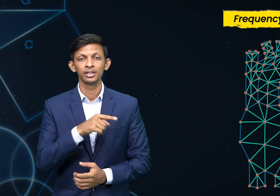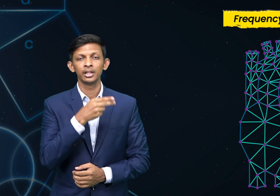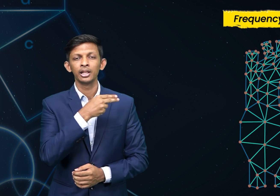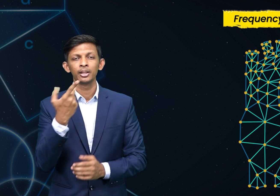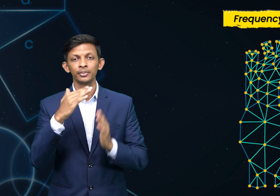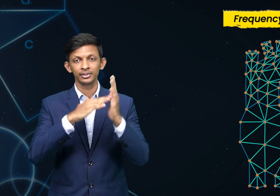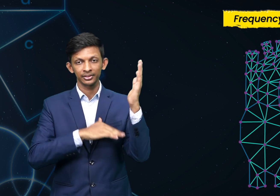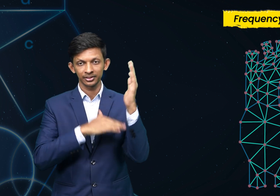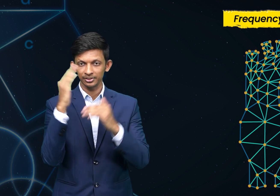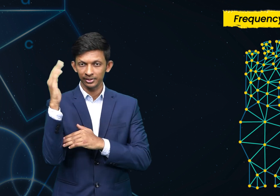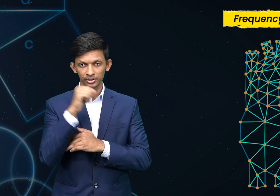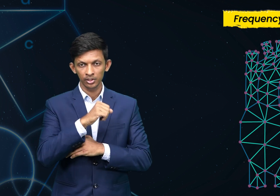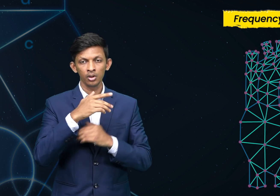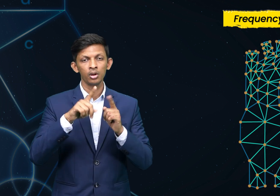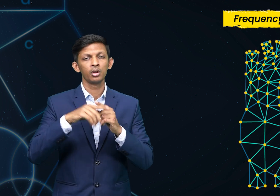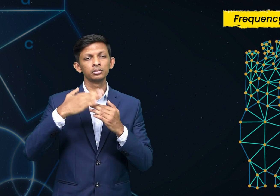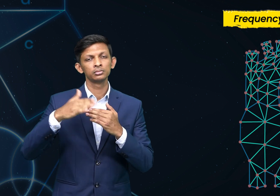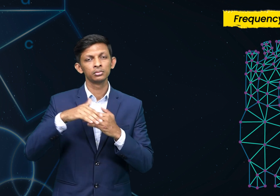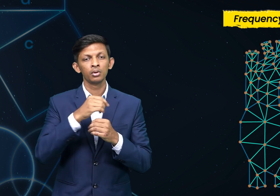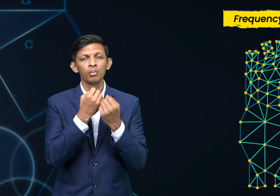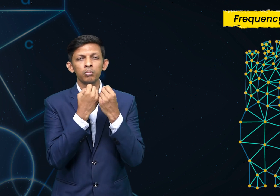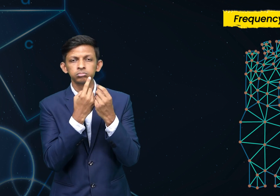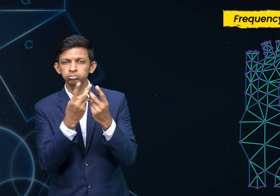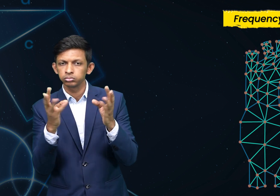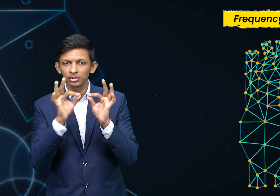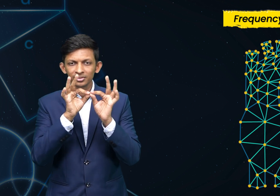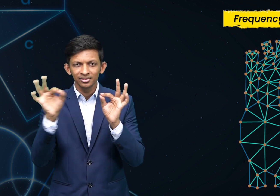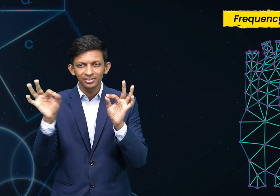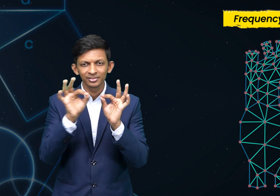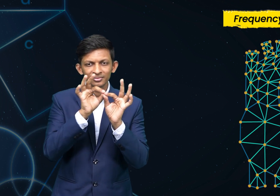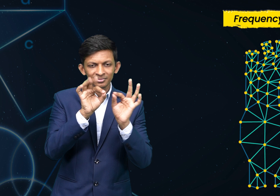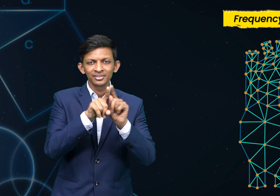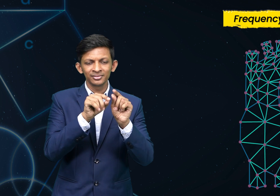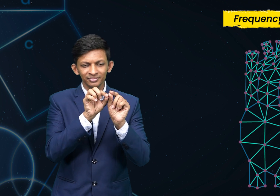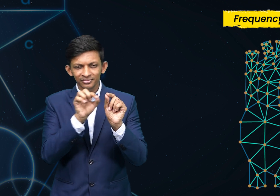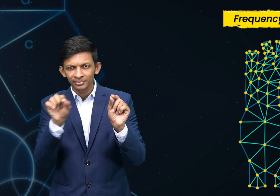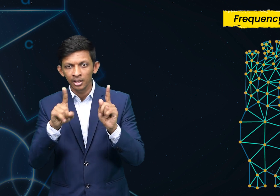It is called a polygon as it consists of several lines on the sides of a polygon.